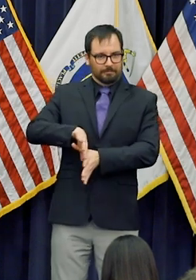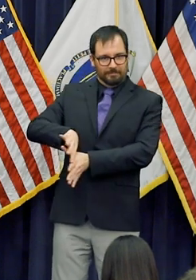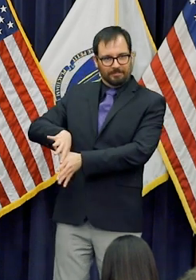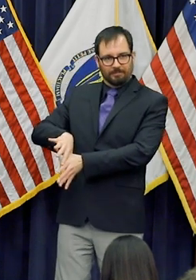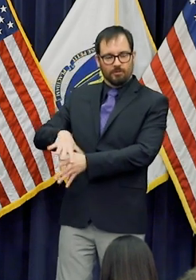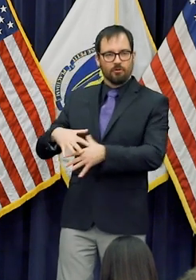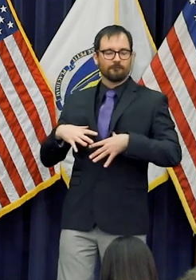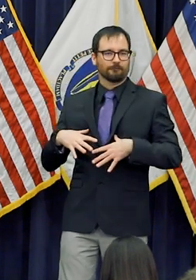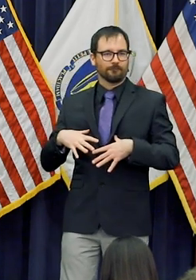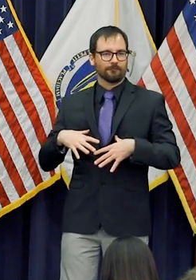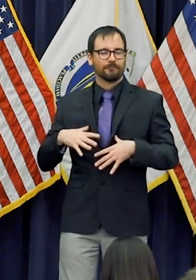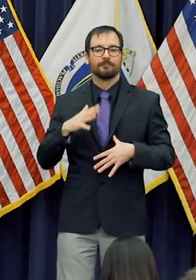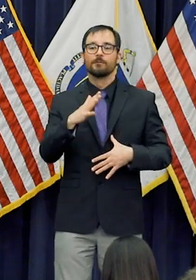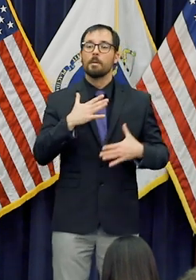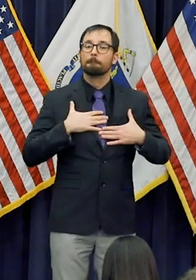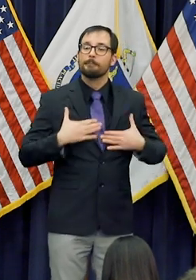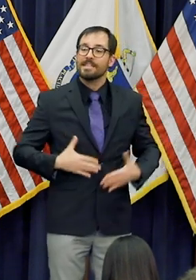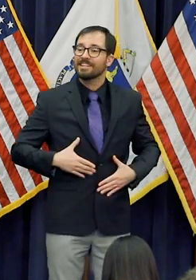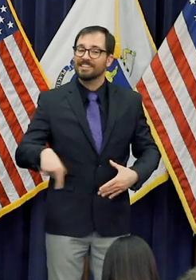meditate, or just do that.